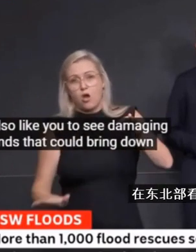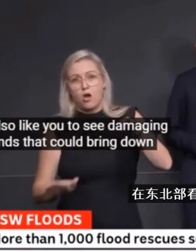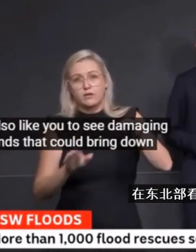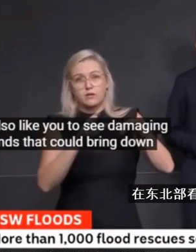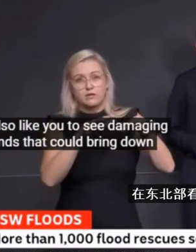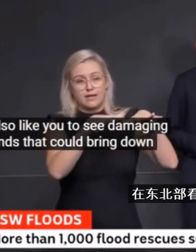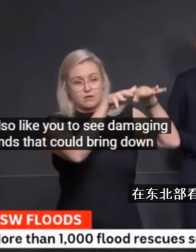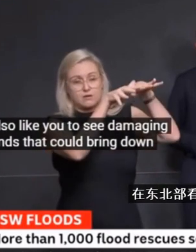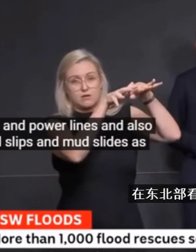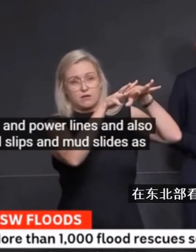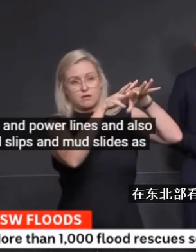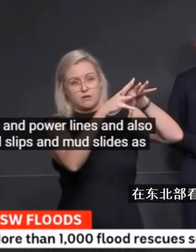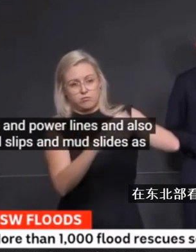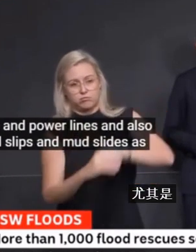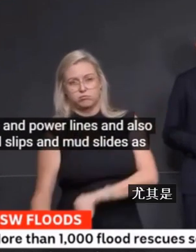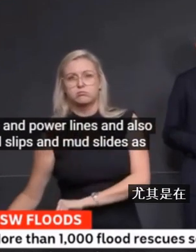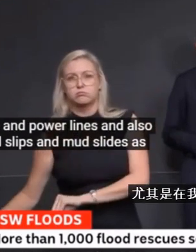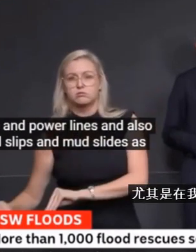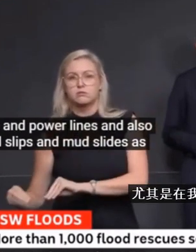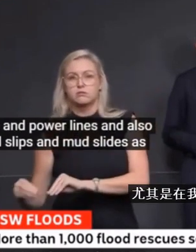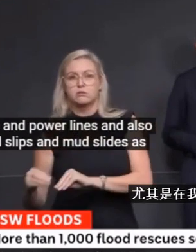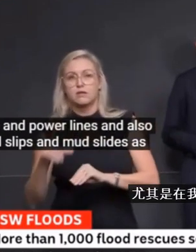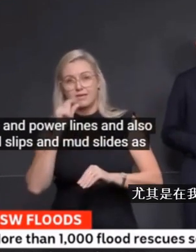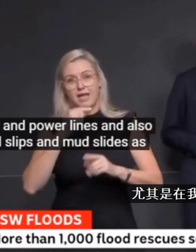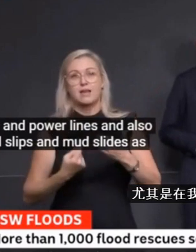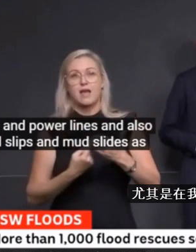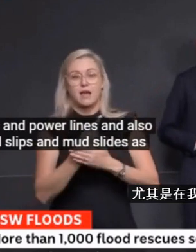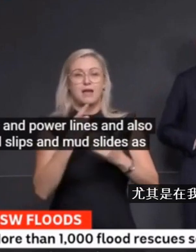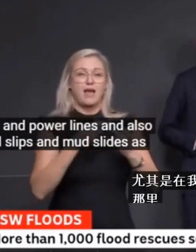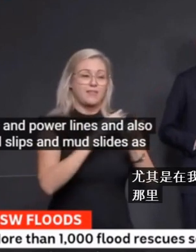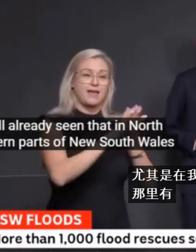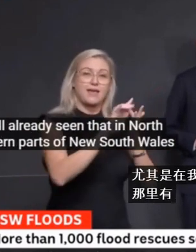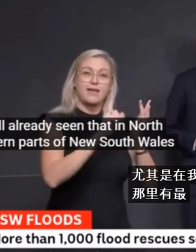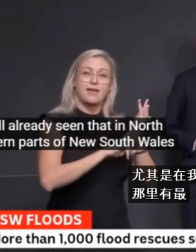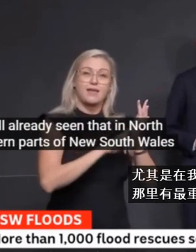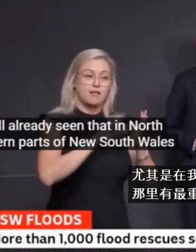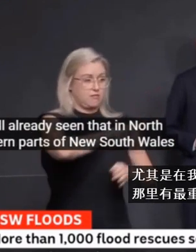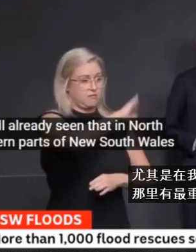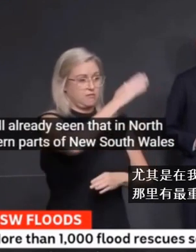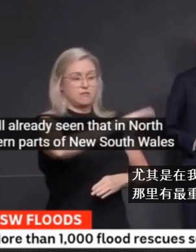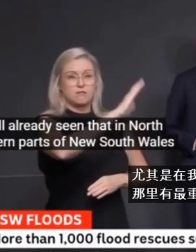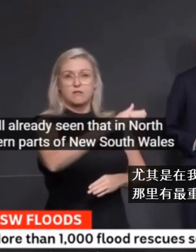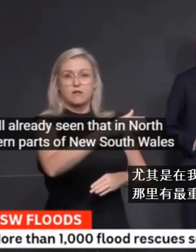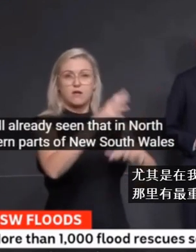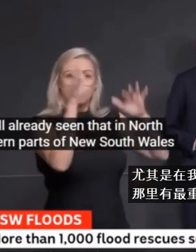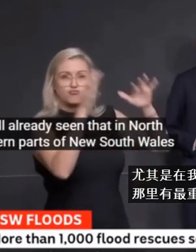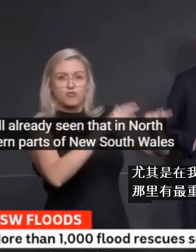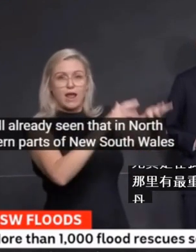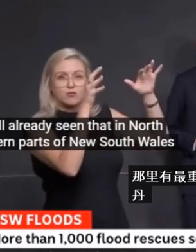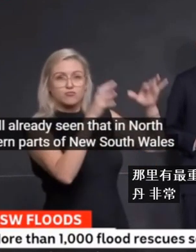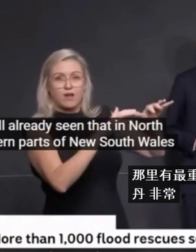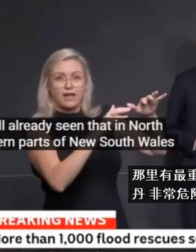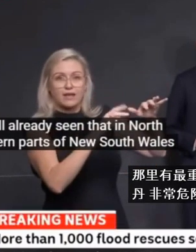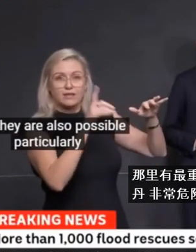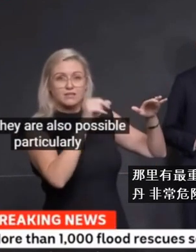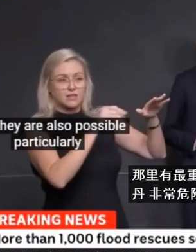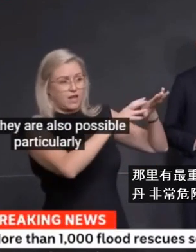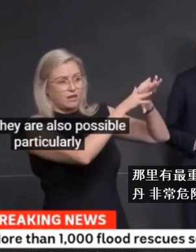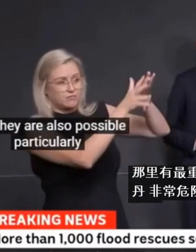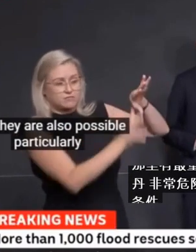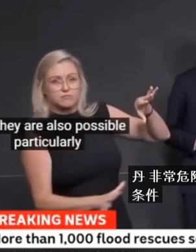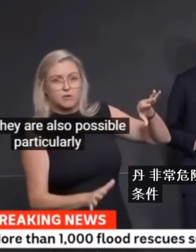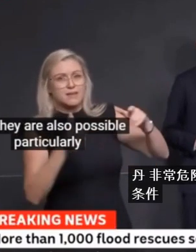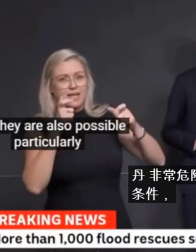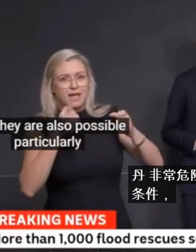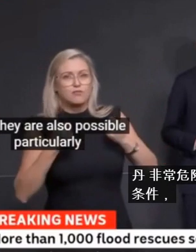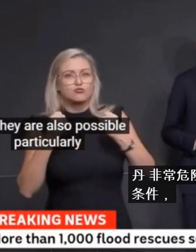New South Wales, and they are also possible, particularly in our hilly terrain, wherever the heaviest falls do occur. So dangerous and hazardous